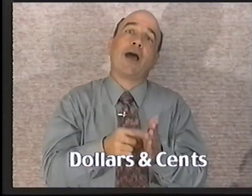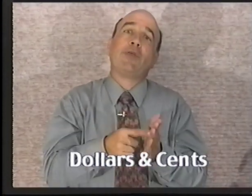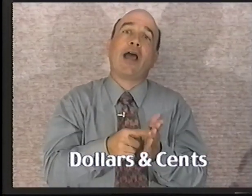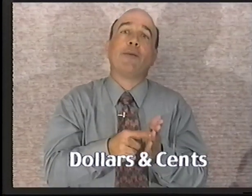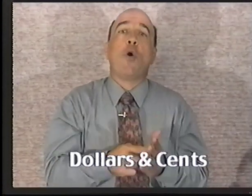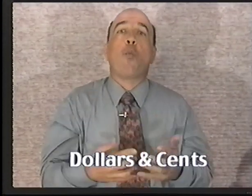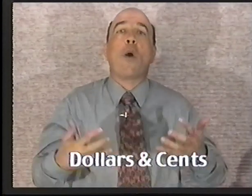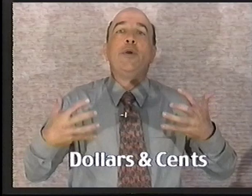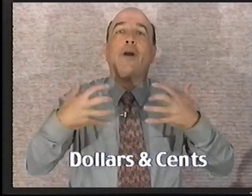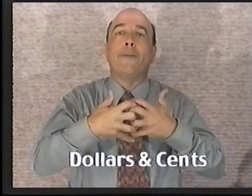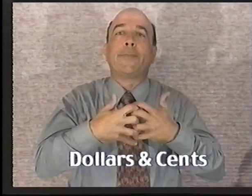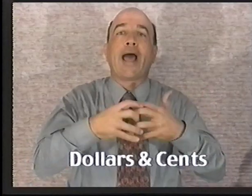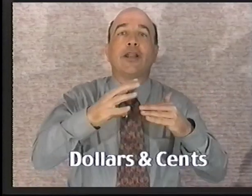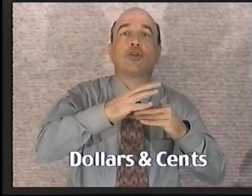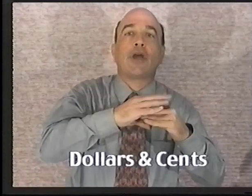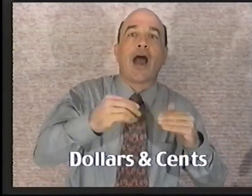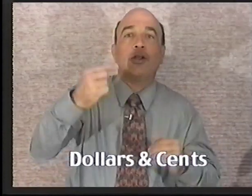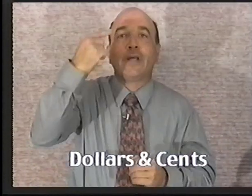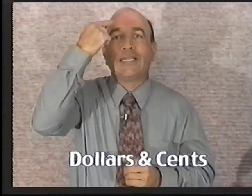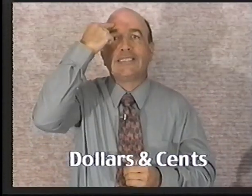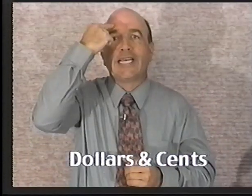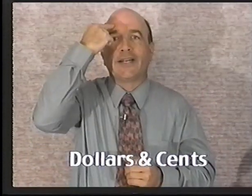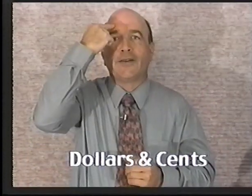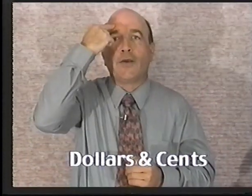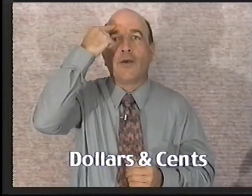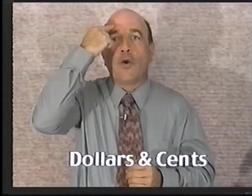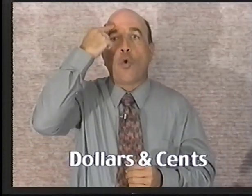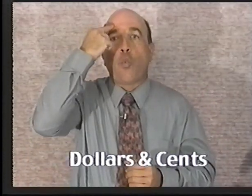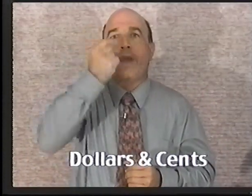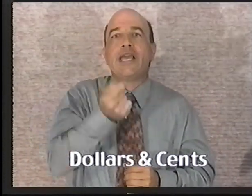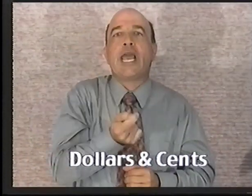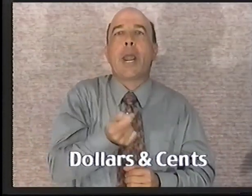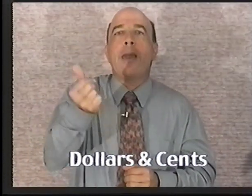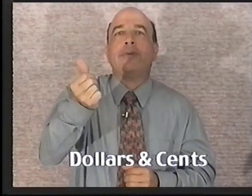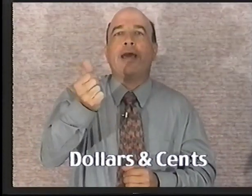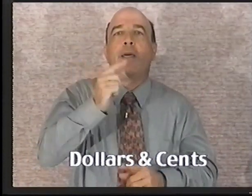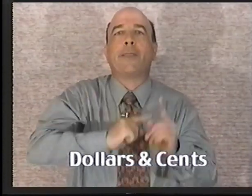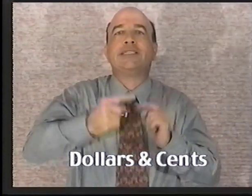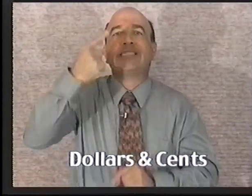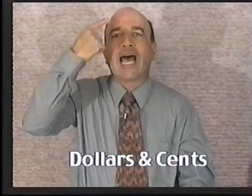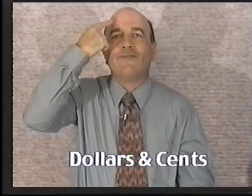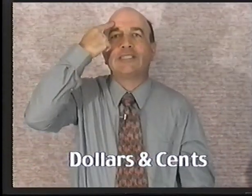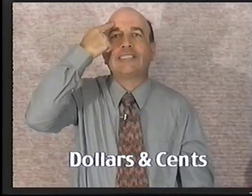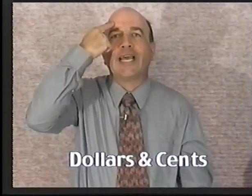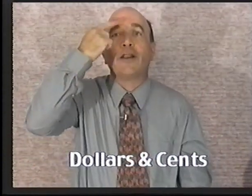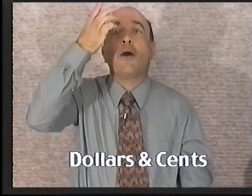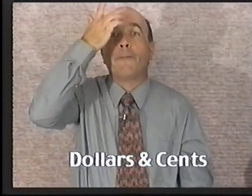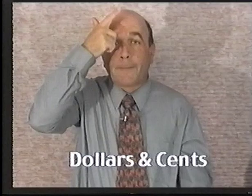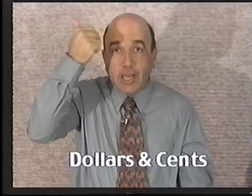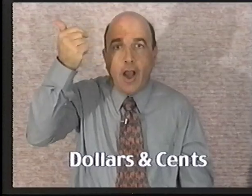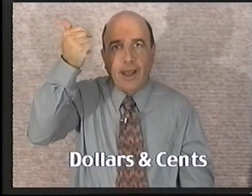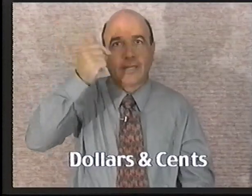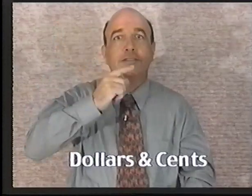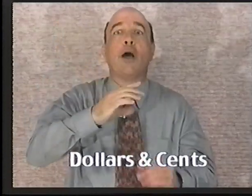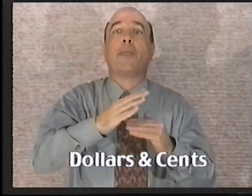Sometimes when we combine dollar and cent, we eliminate the sign for cent because the